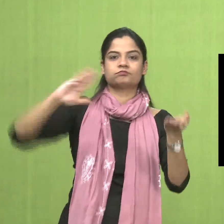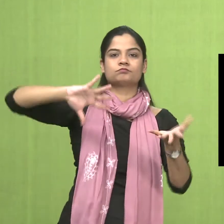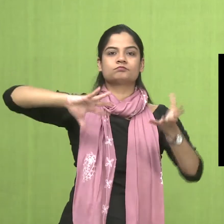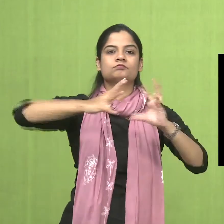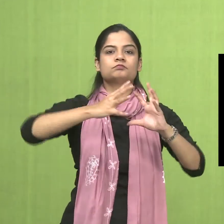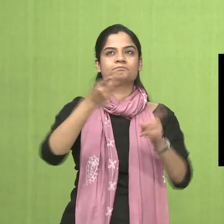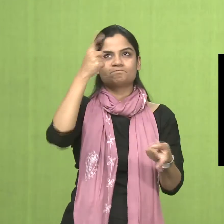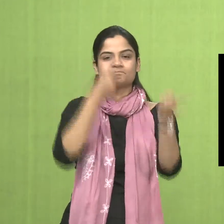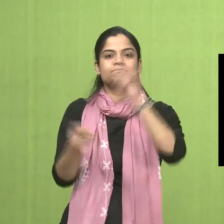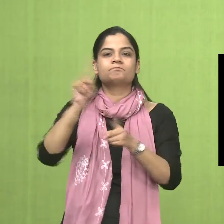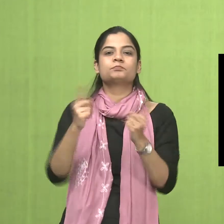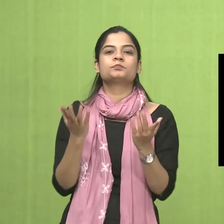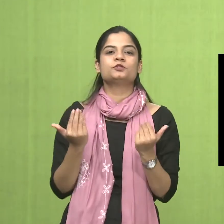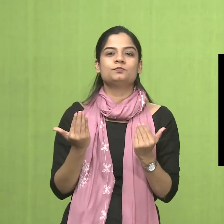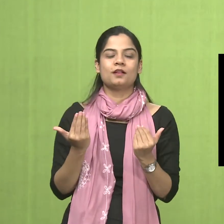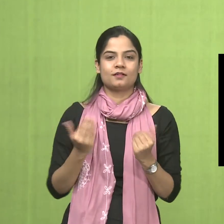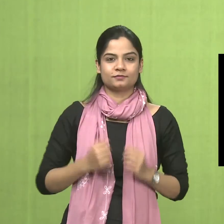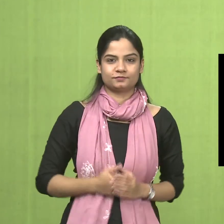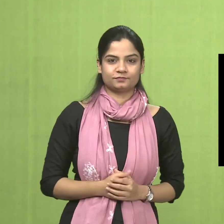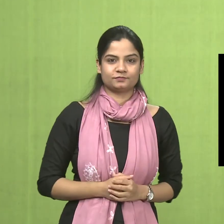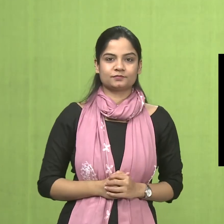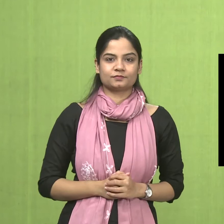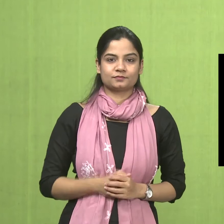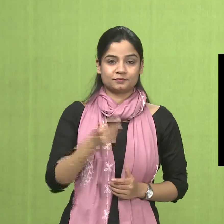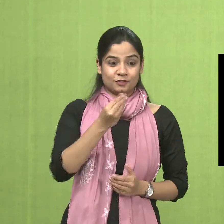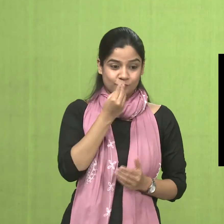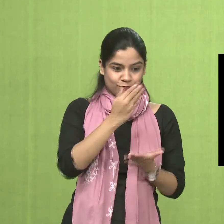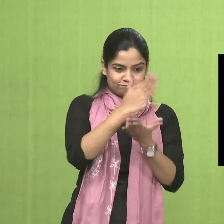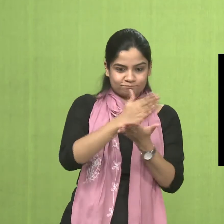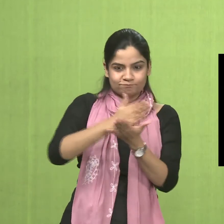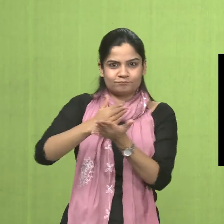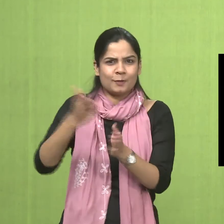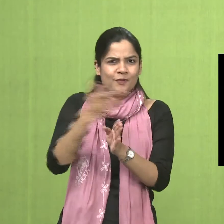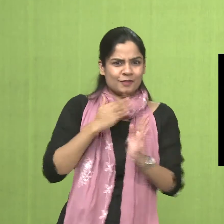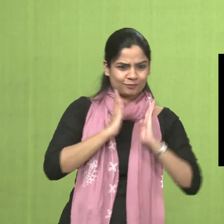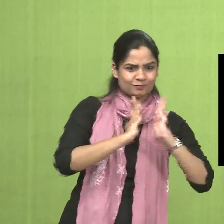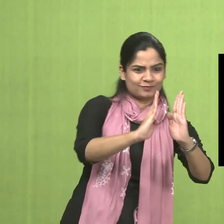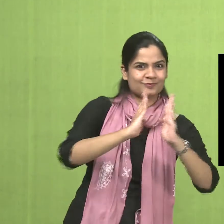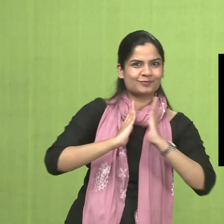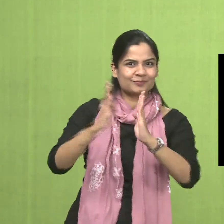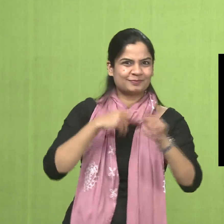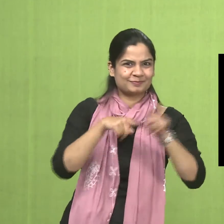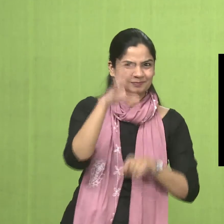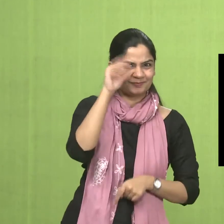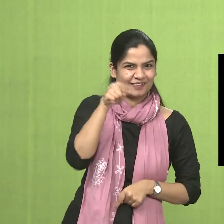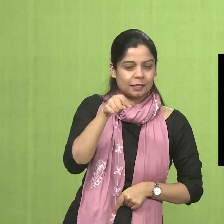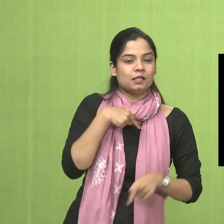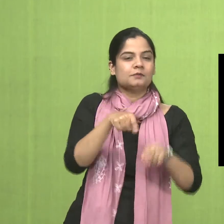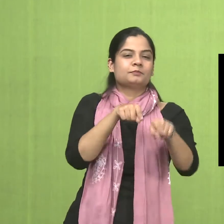You can that way manage both your time and energy. Arrange the activities in sequence that have to be done. For